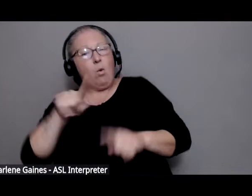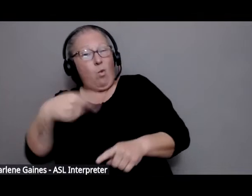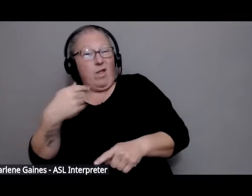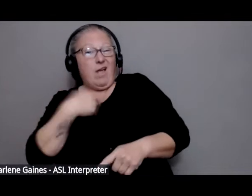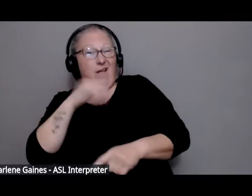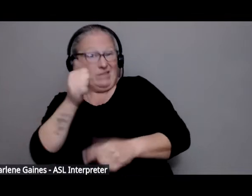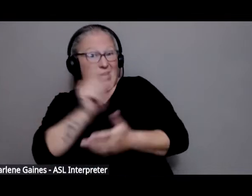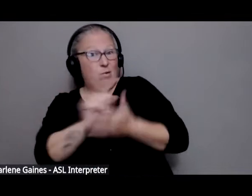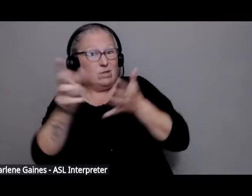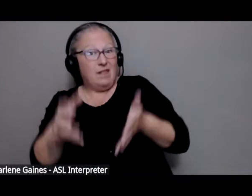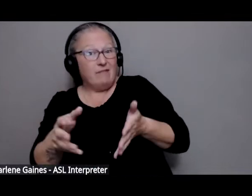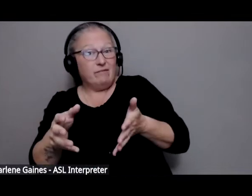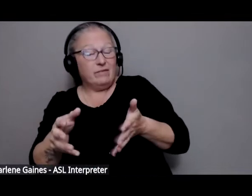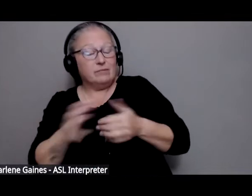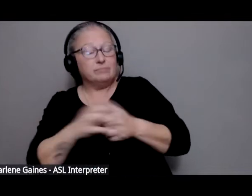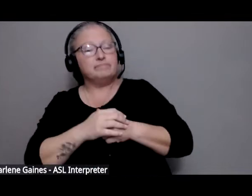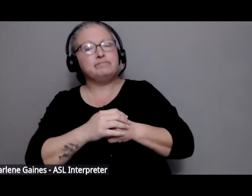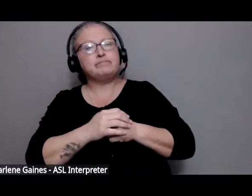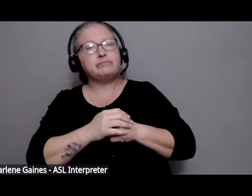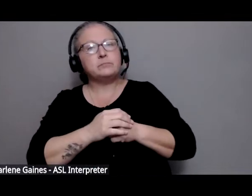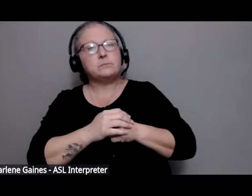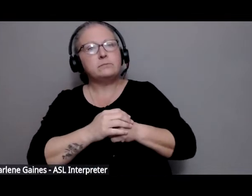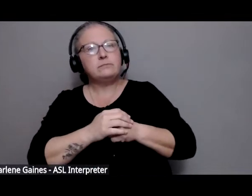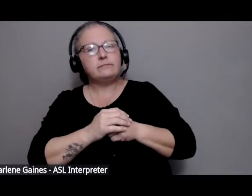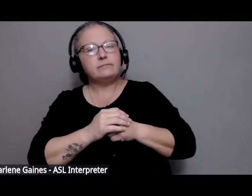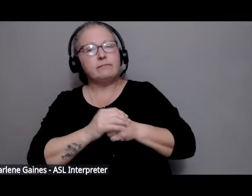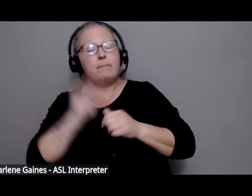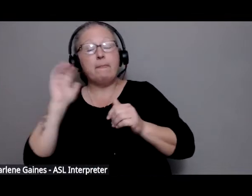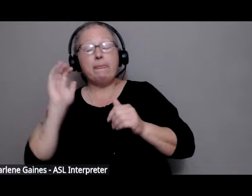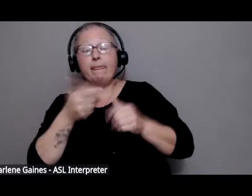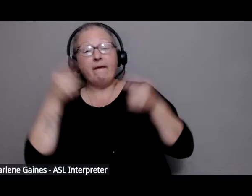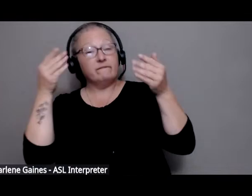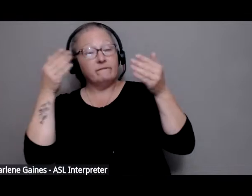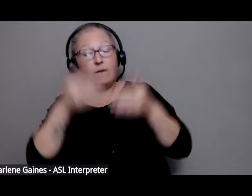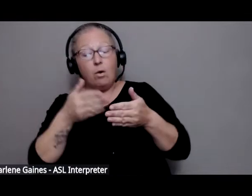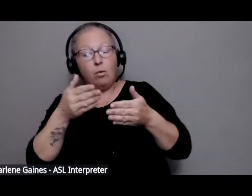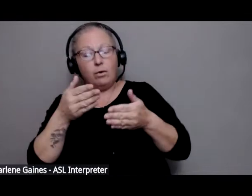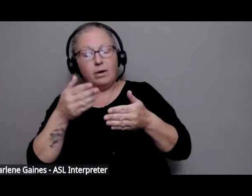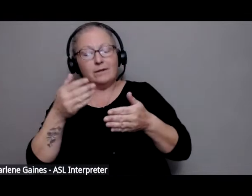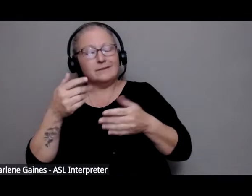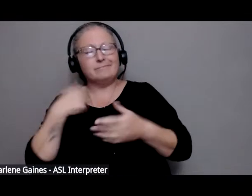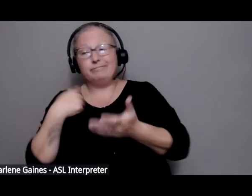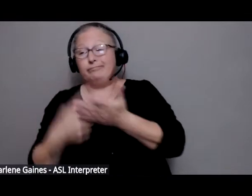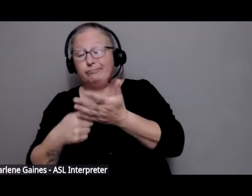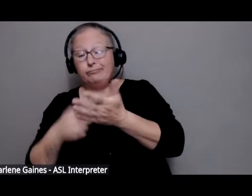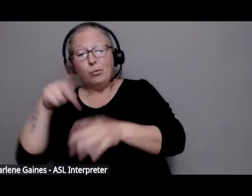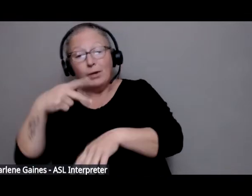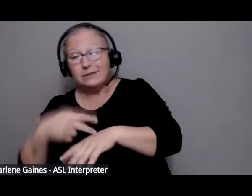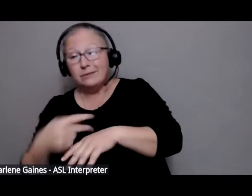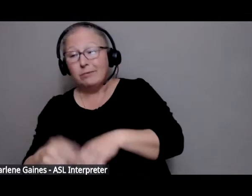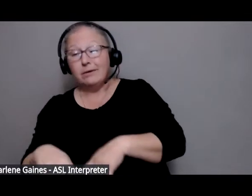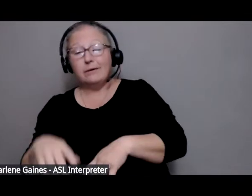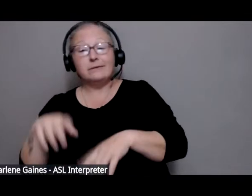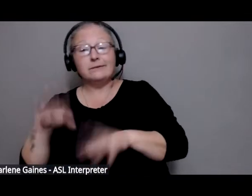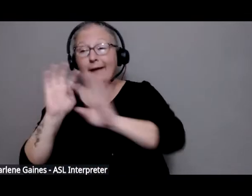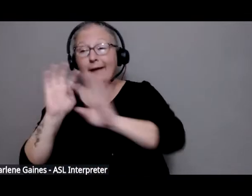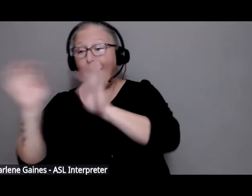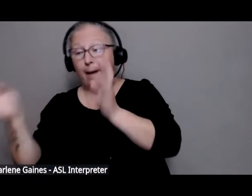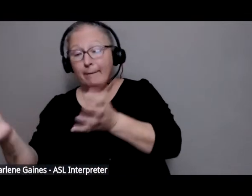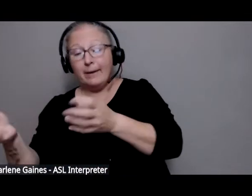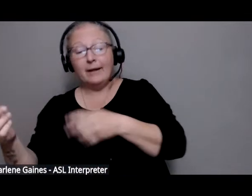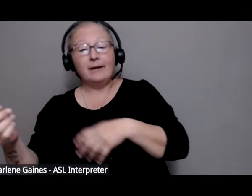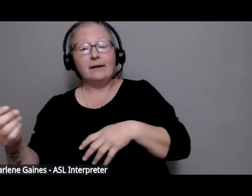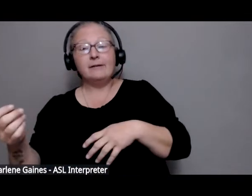10 weeks left. Our focus, and I've talked with principals about this, I've talked to cabinet about this,